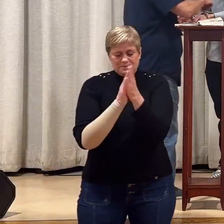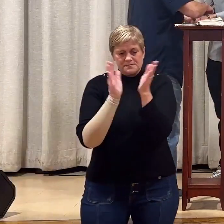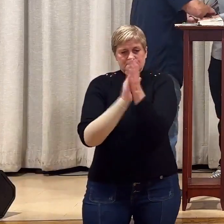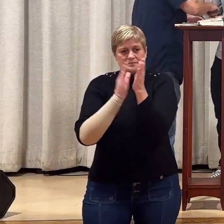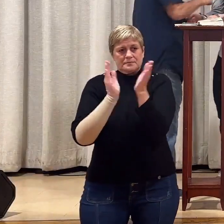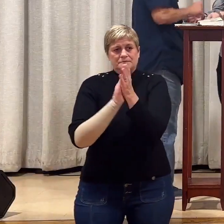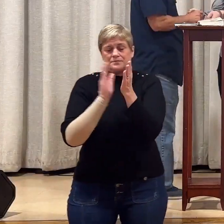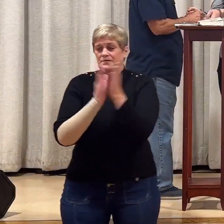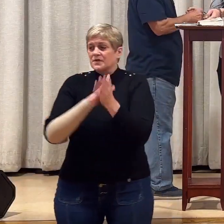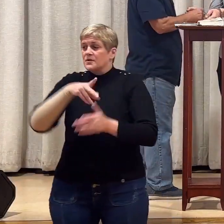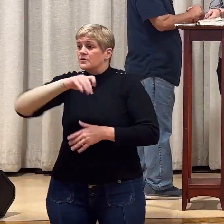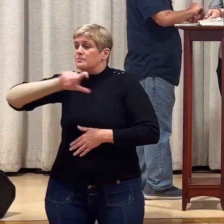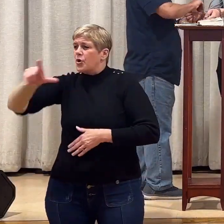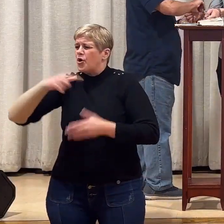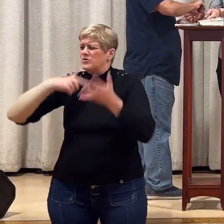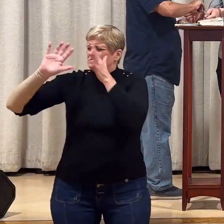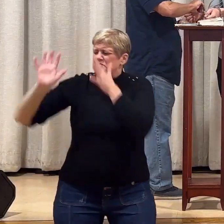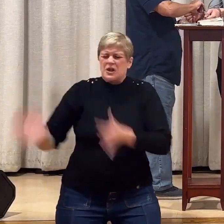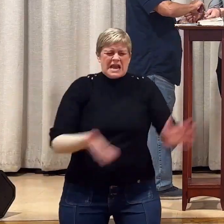And so